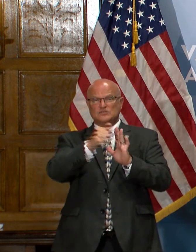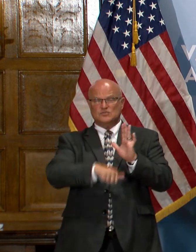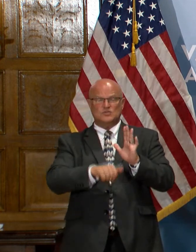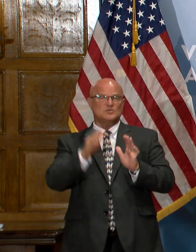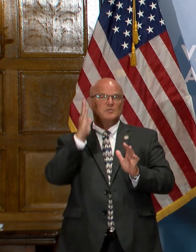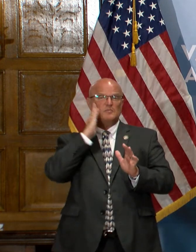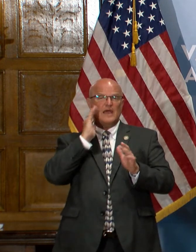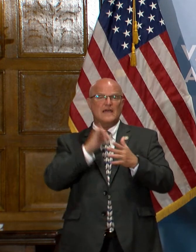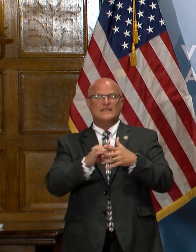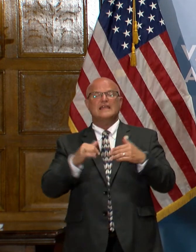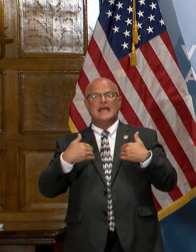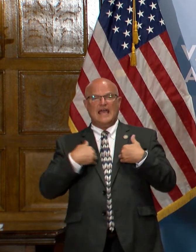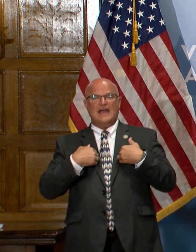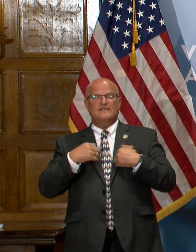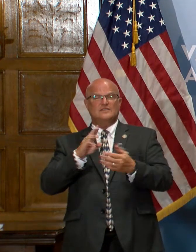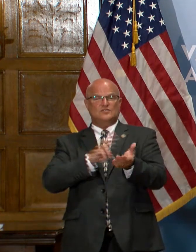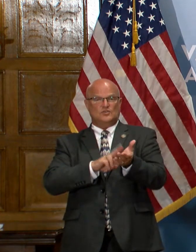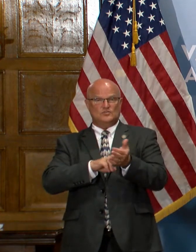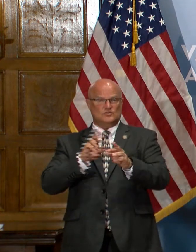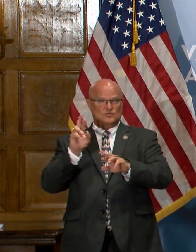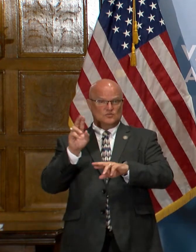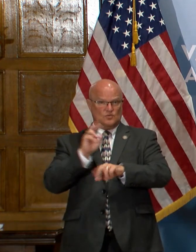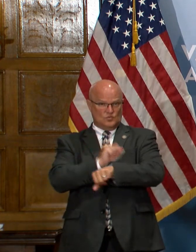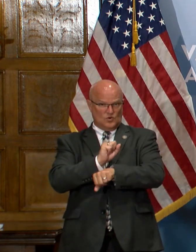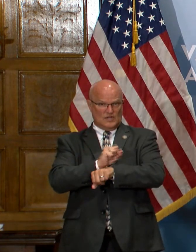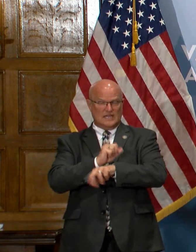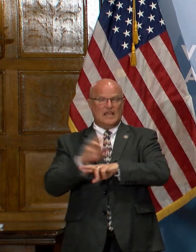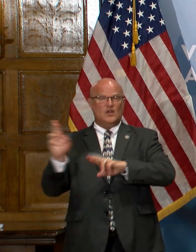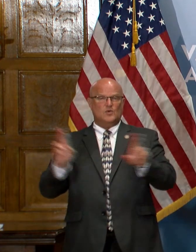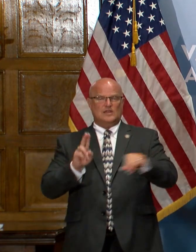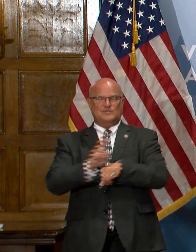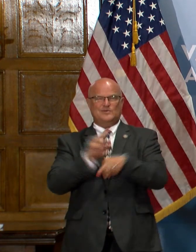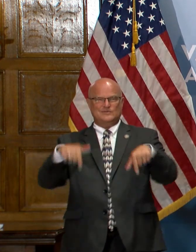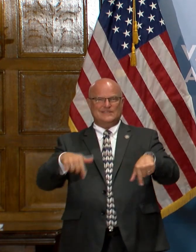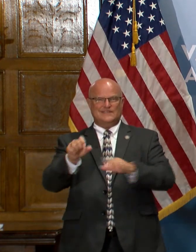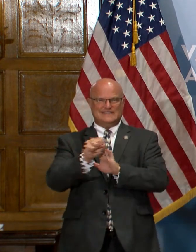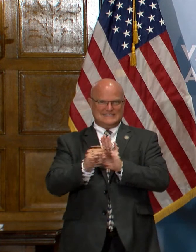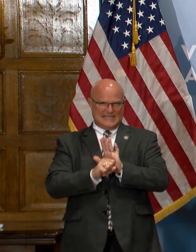grade beds that are staffed and ready for use here in the state.